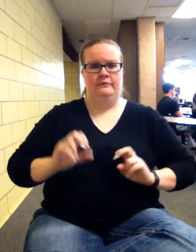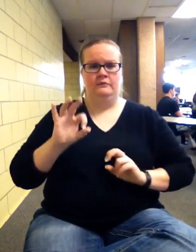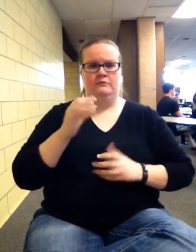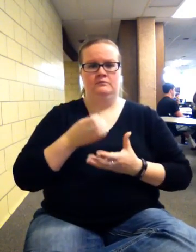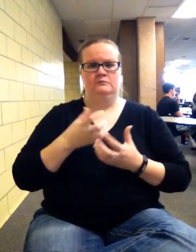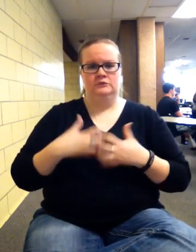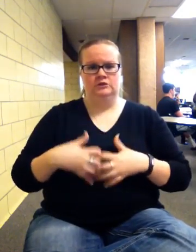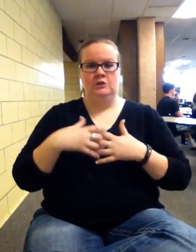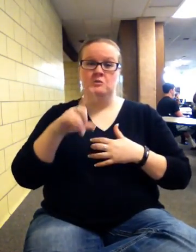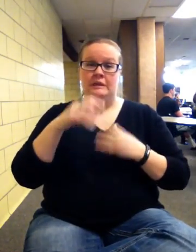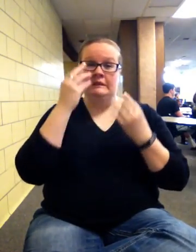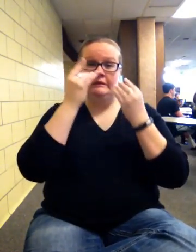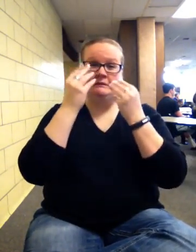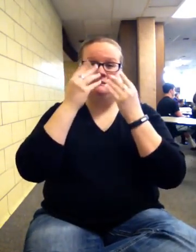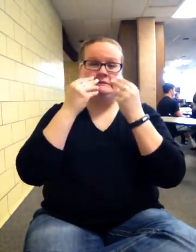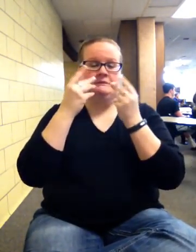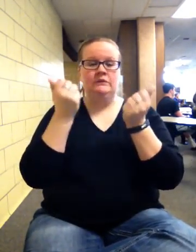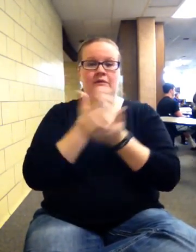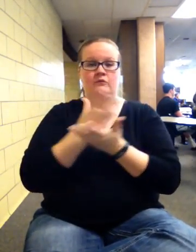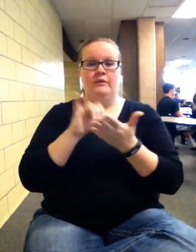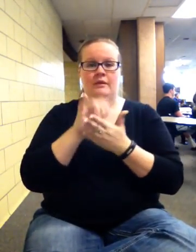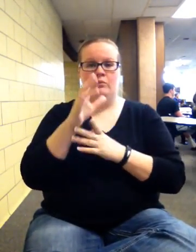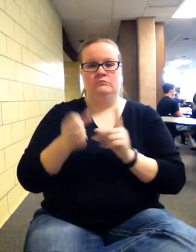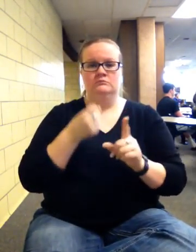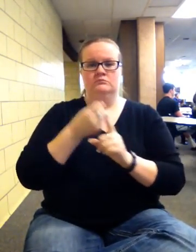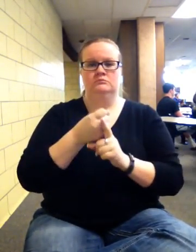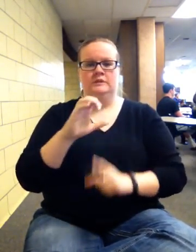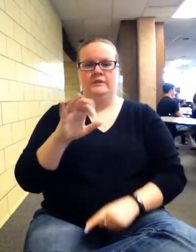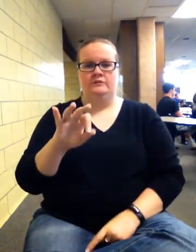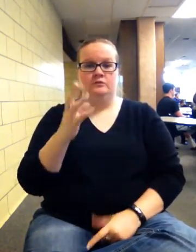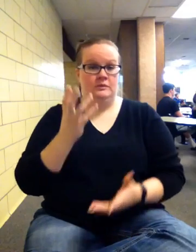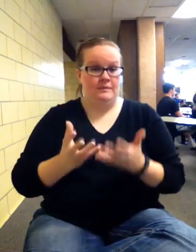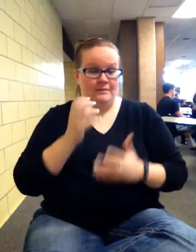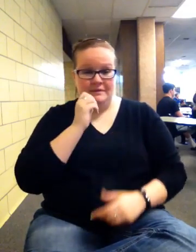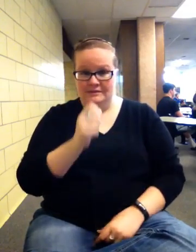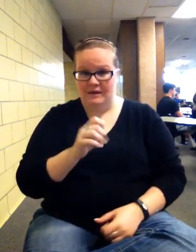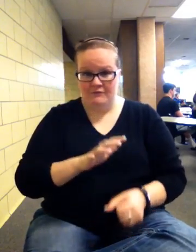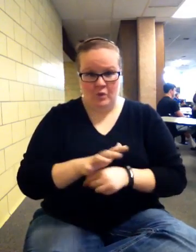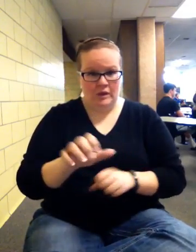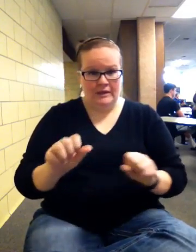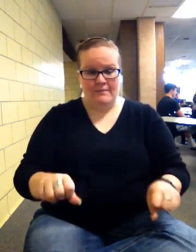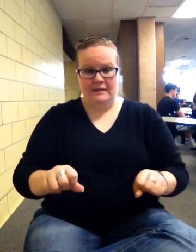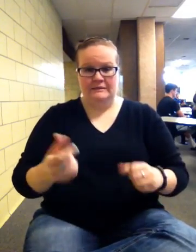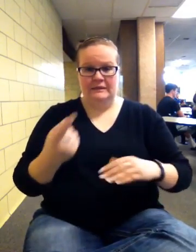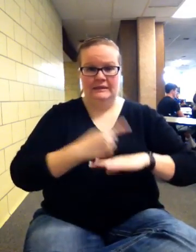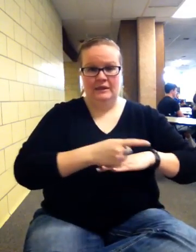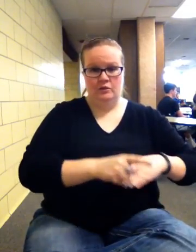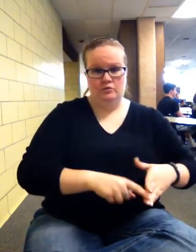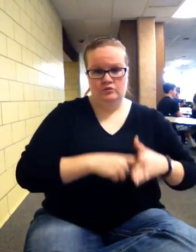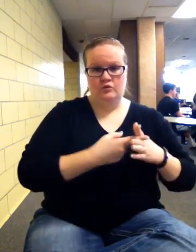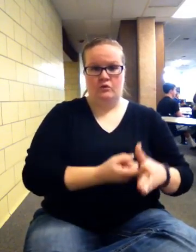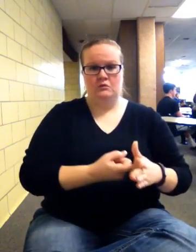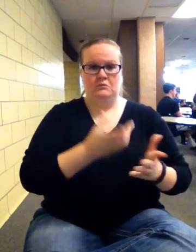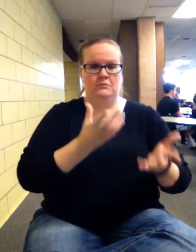need to think through everything that's going to impact those cash flows. And it might be that it's not at full capacity the day you start it. Maybe it's something that